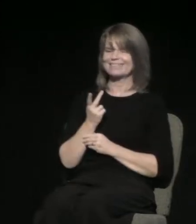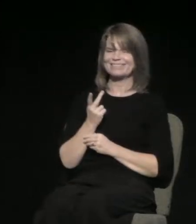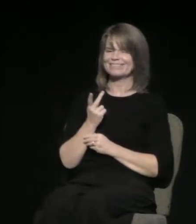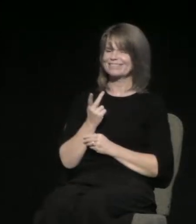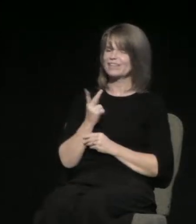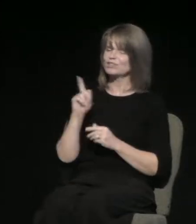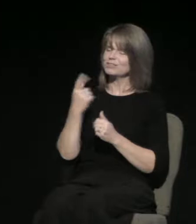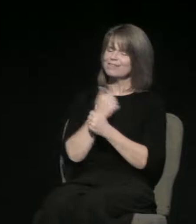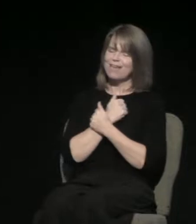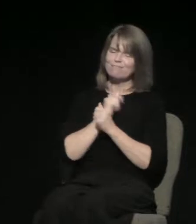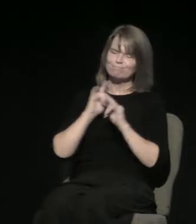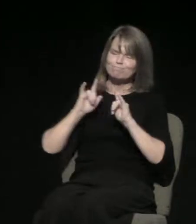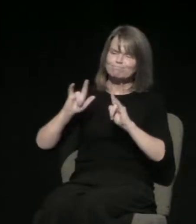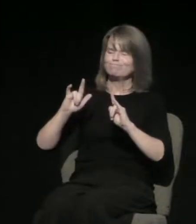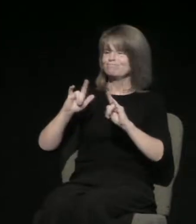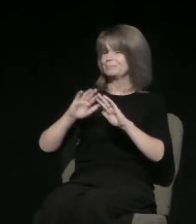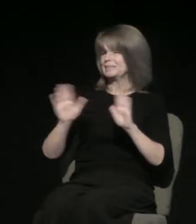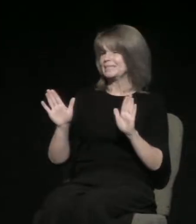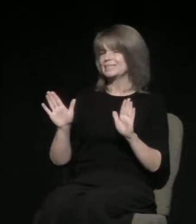It Just Loves